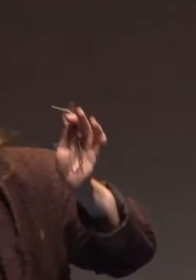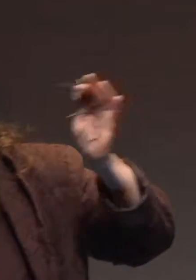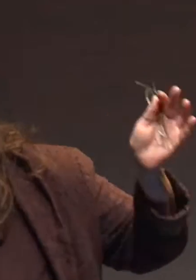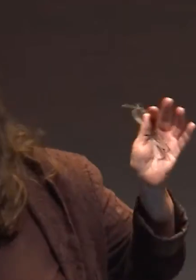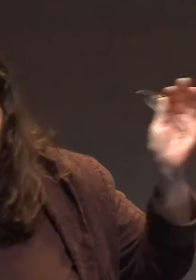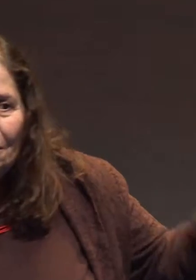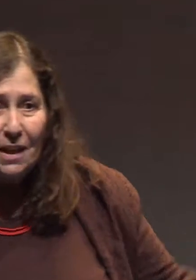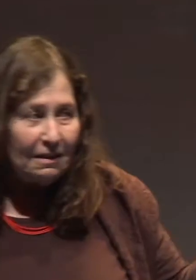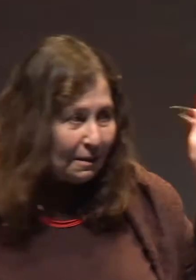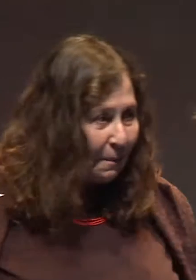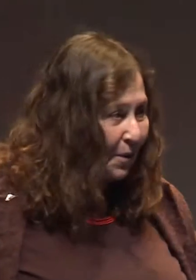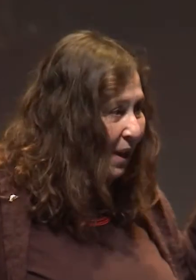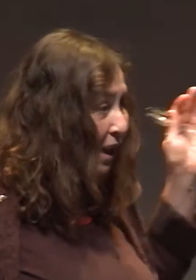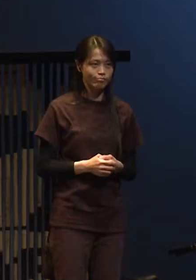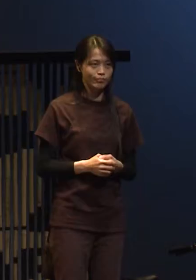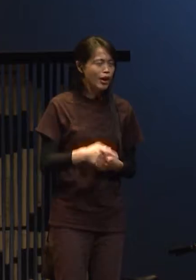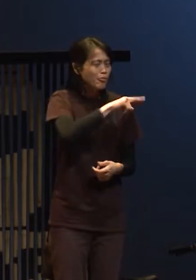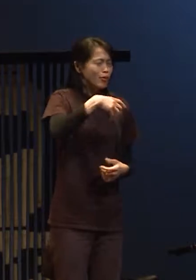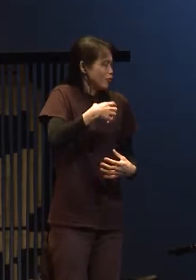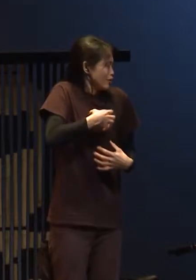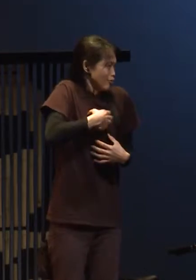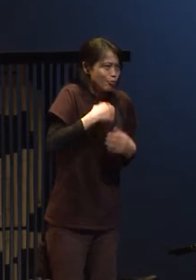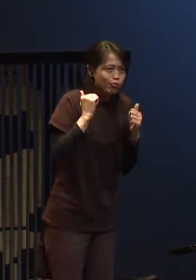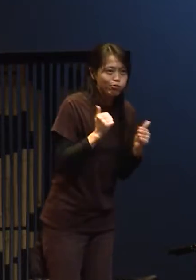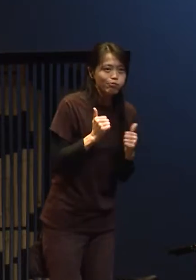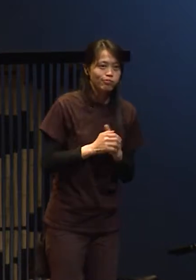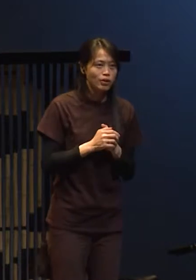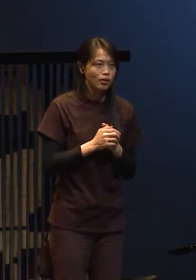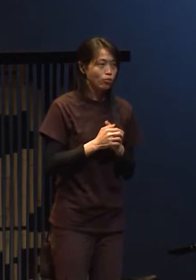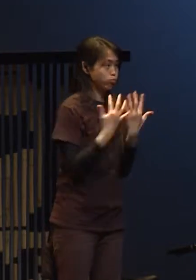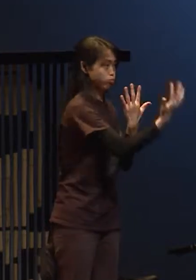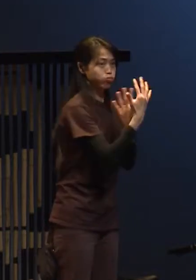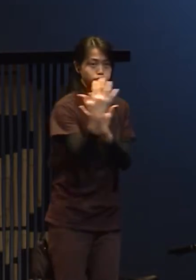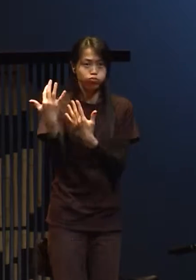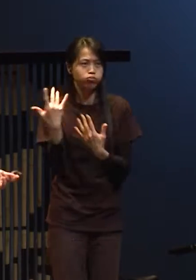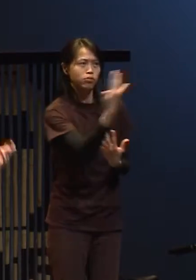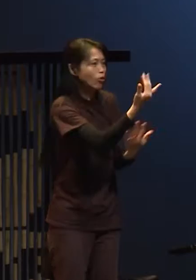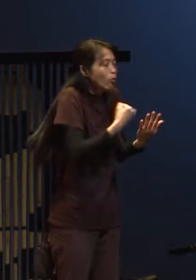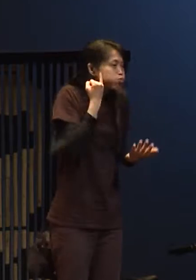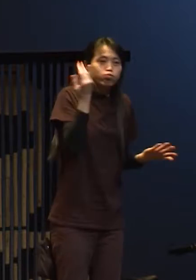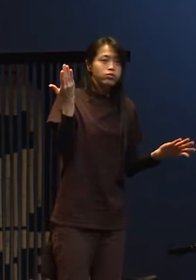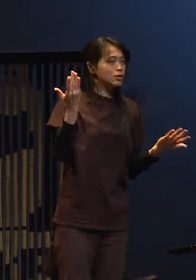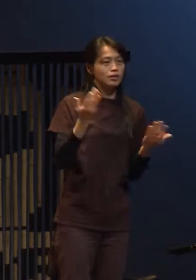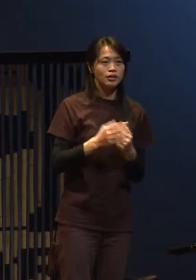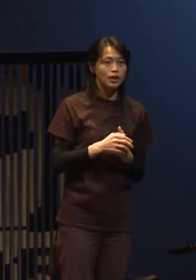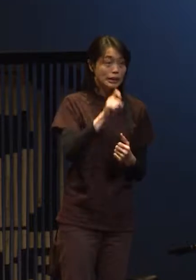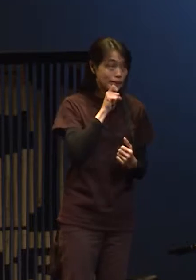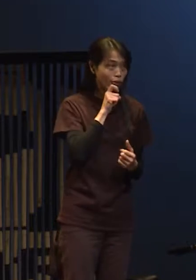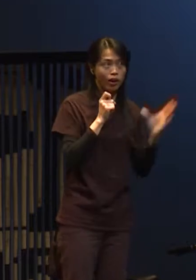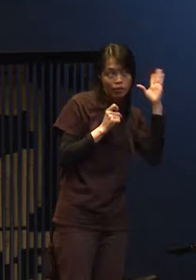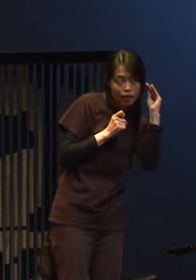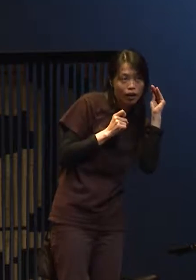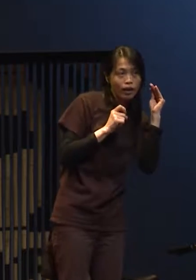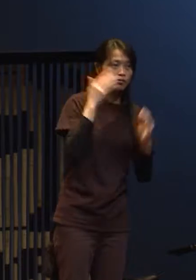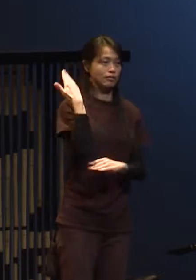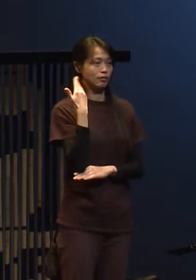how many hundred people, but one can almost feel it. You're not just listening to me, you're in your own space and